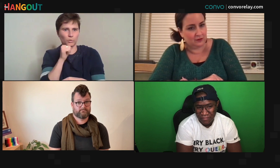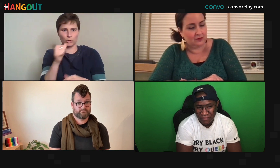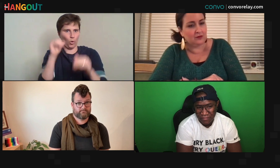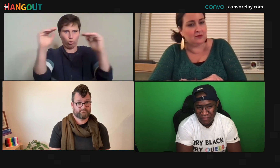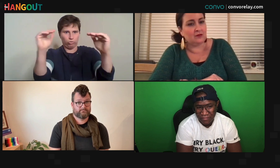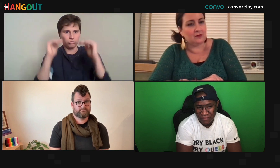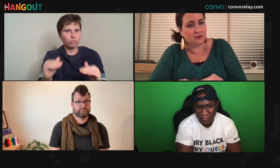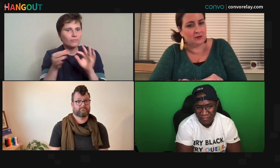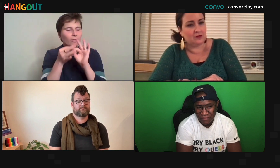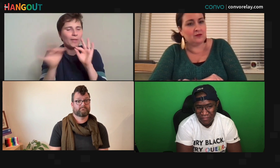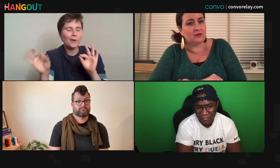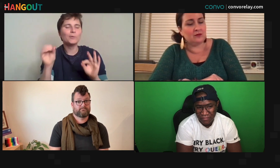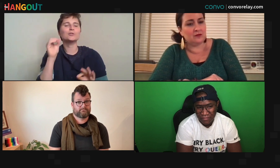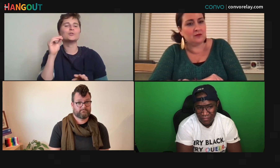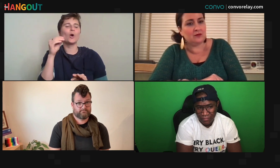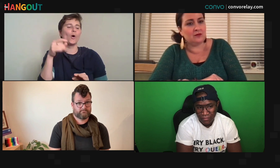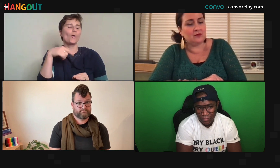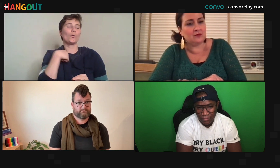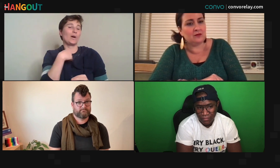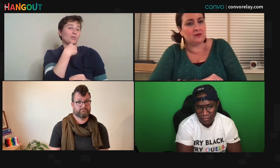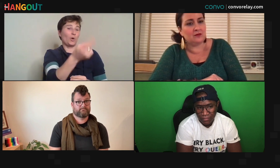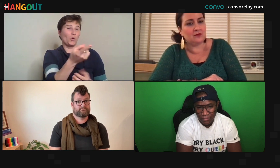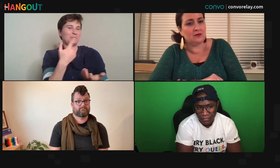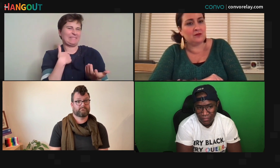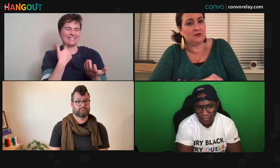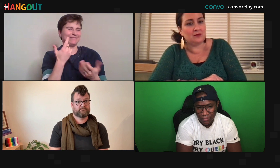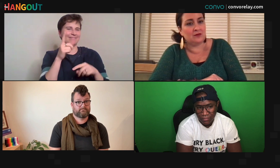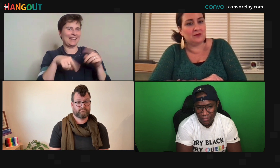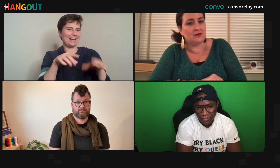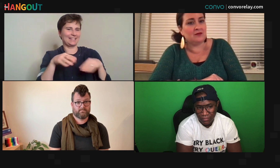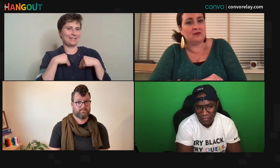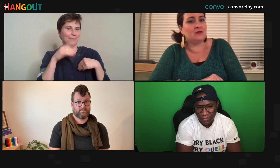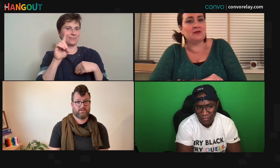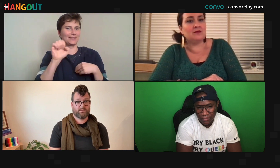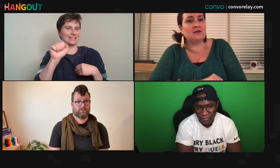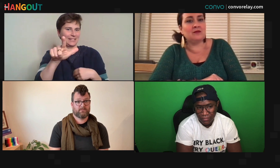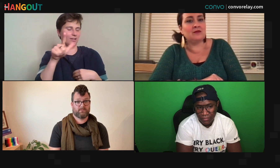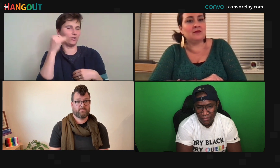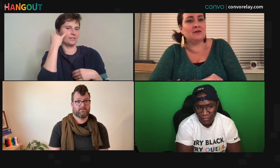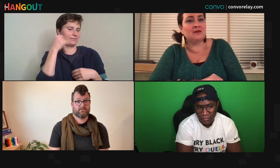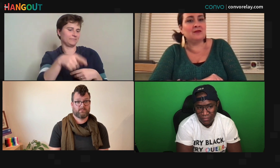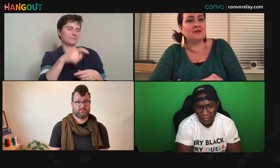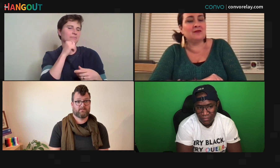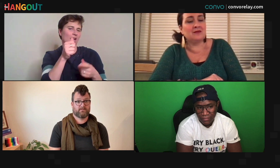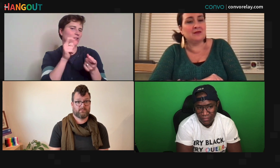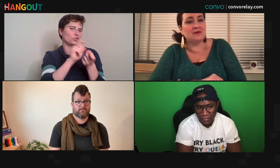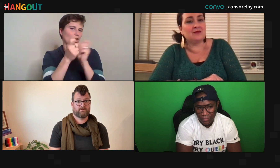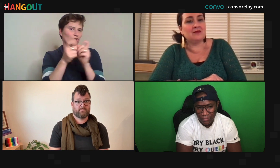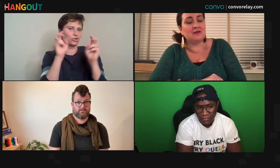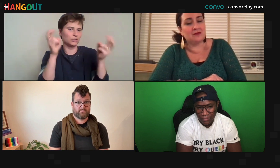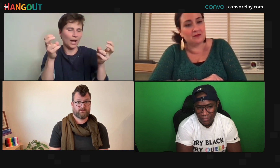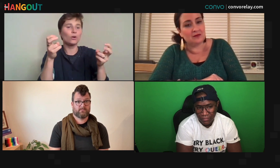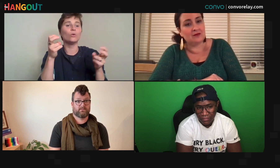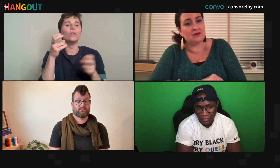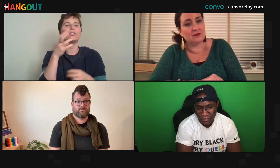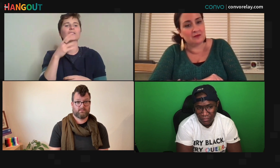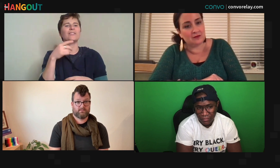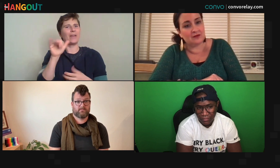the same. This is what adults use. We don't want to diminish the language at all. And so if